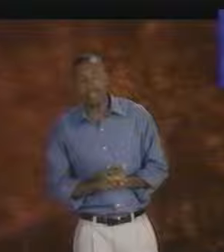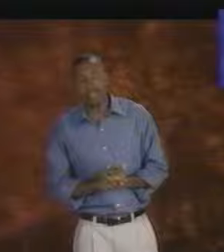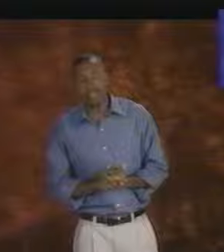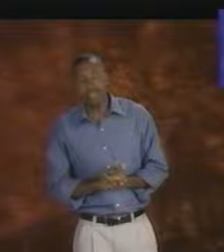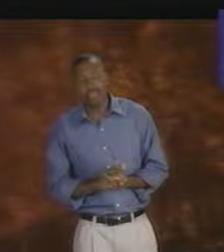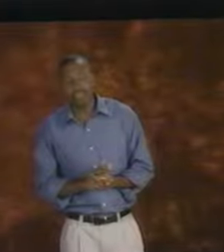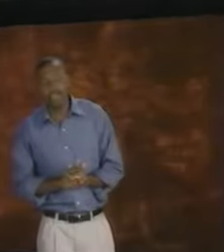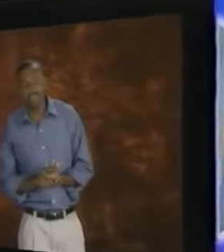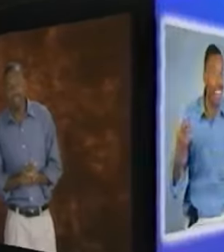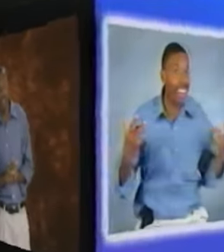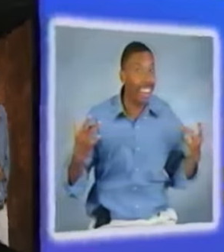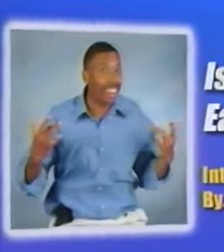Patience.